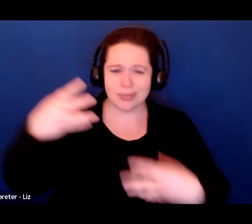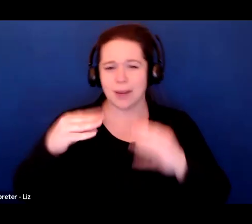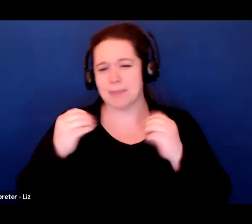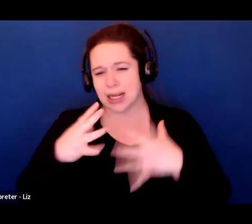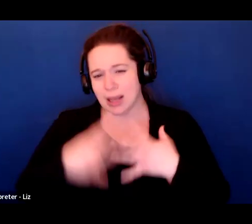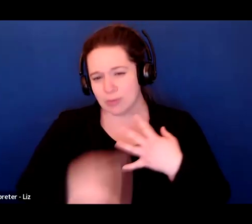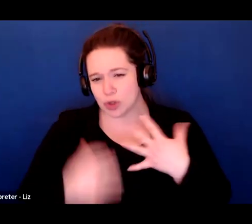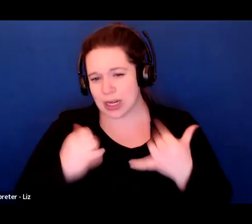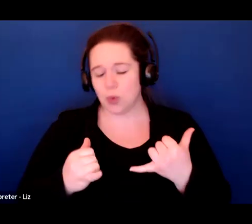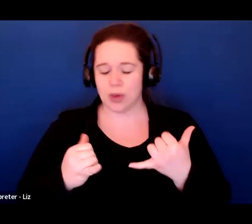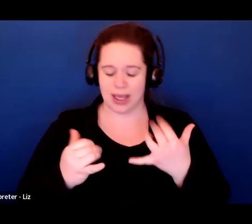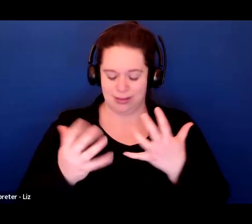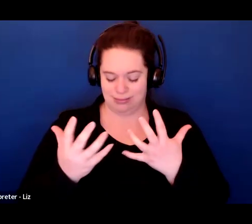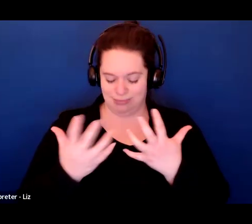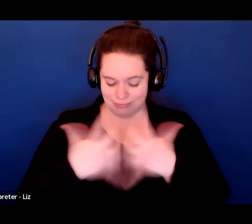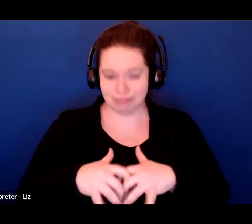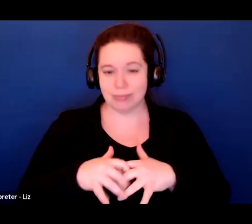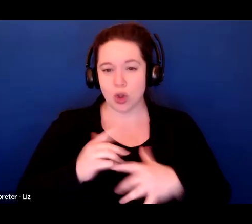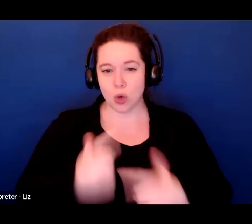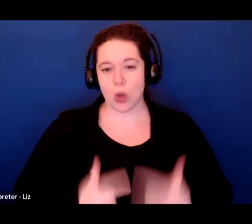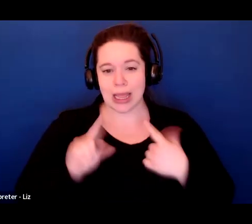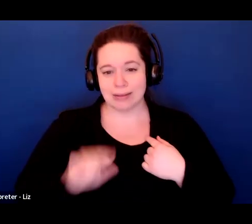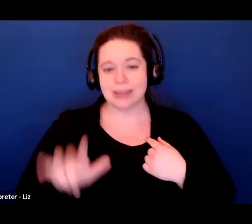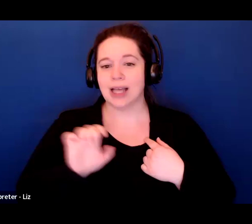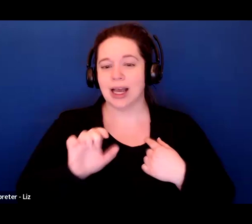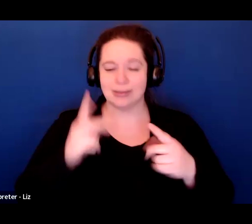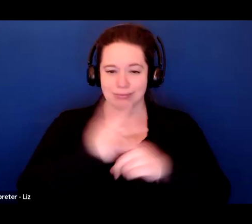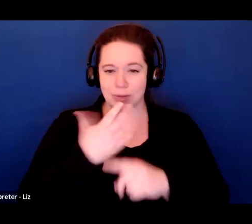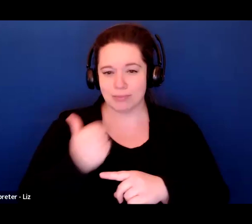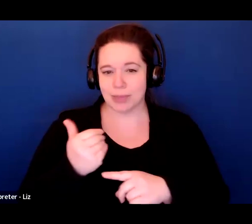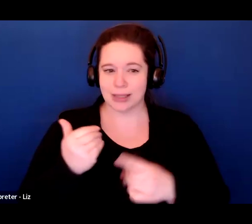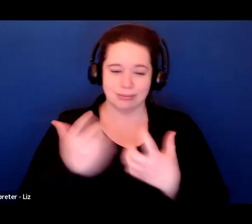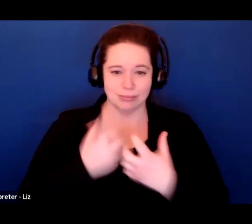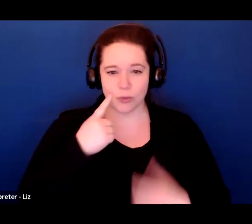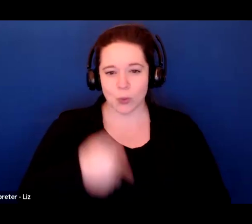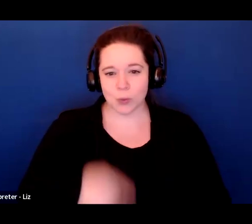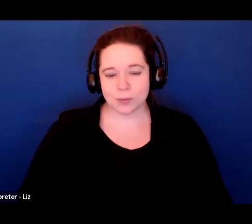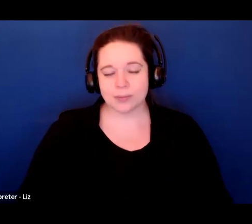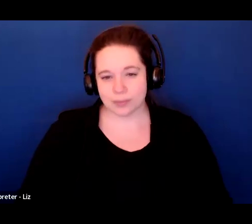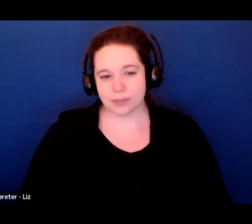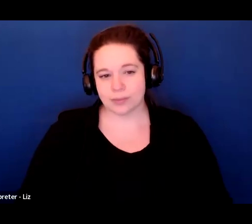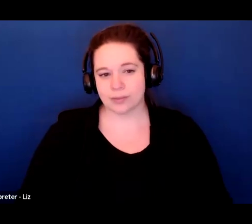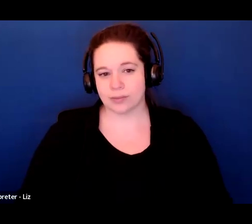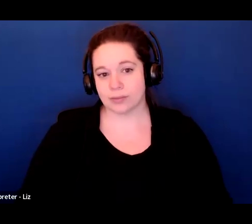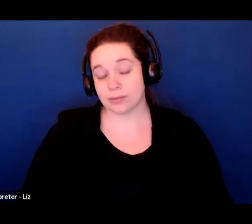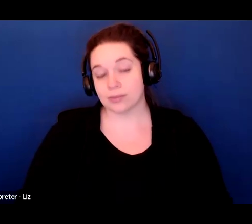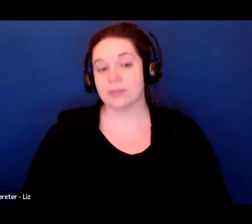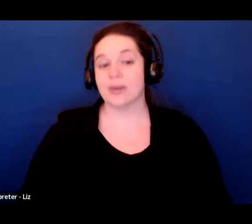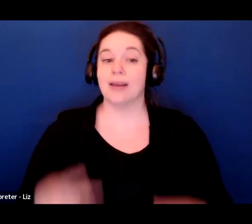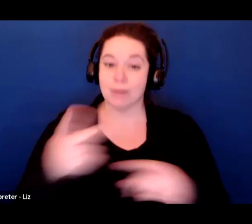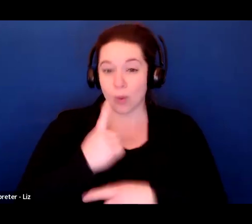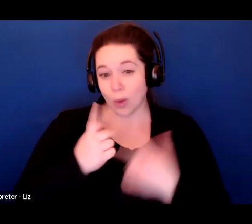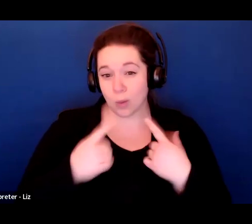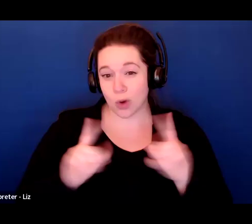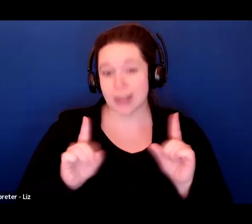you can work into your lifestyle and find the one that's going to be the one that's going to work. But it's very important that you